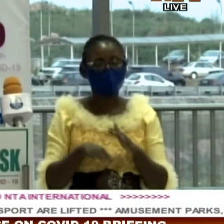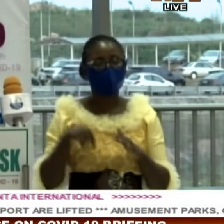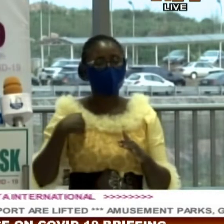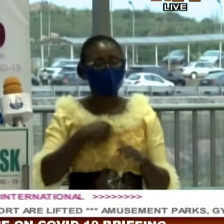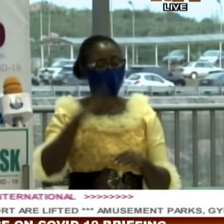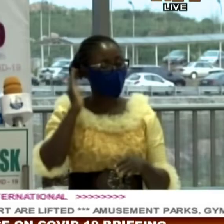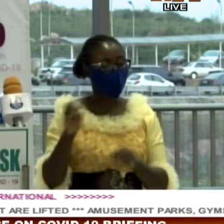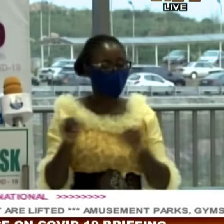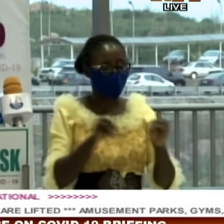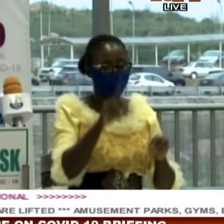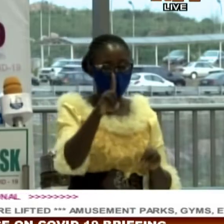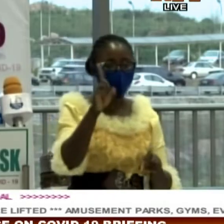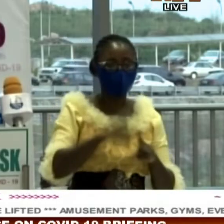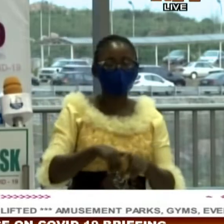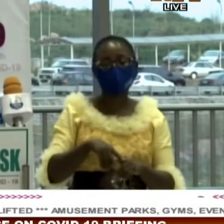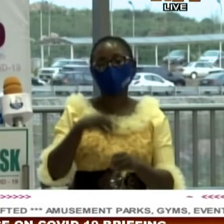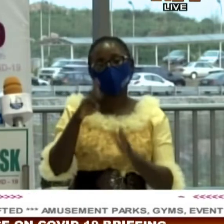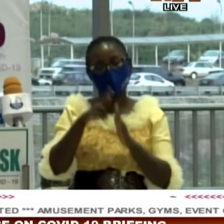of COVID-19.